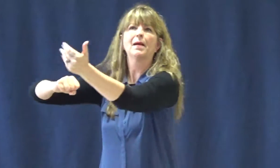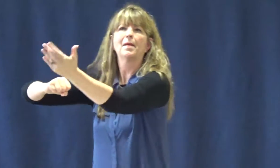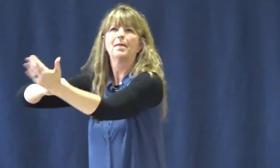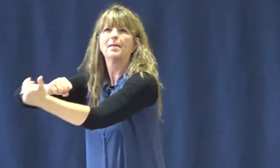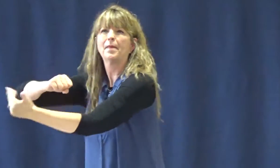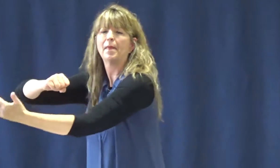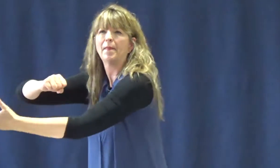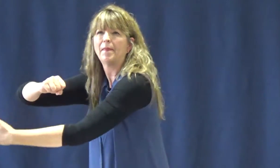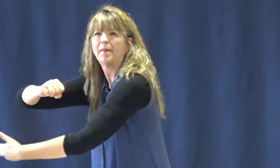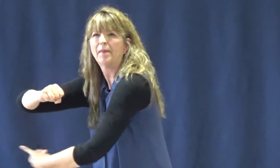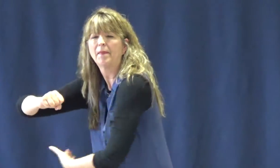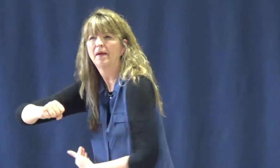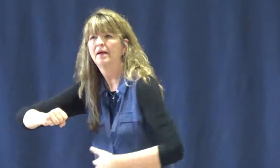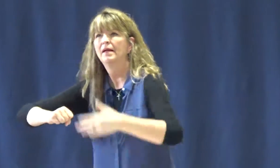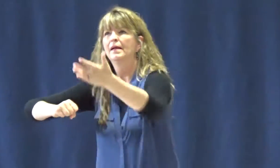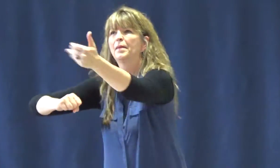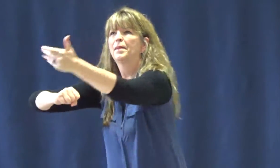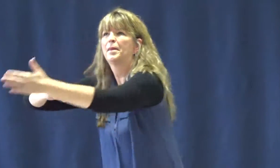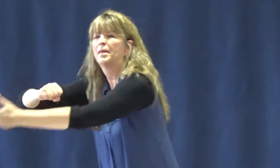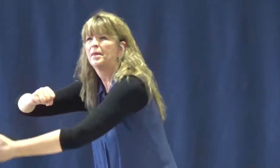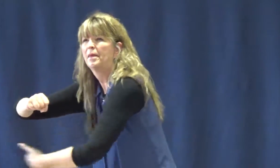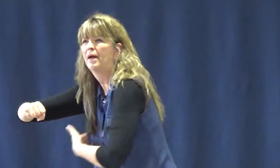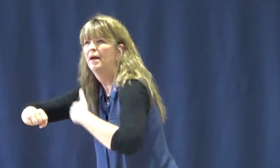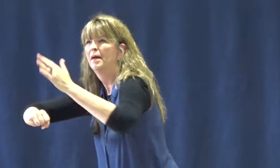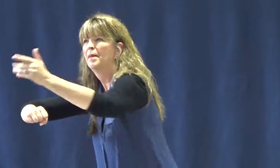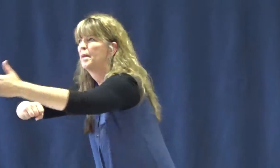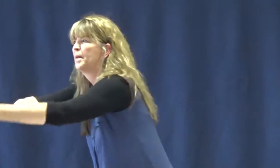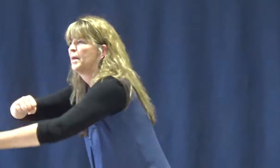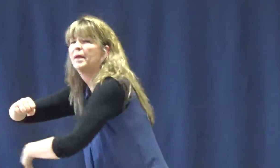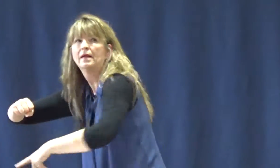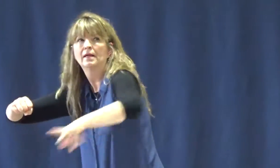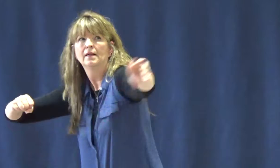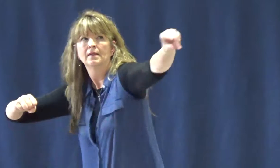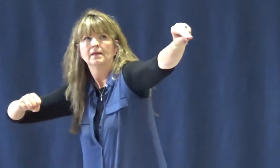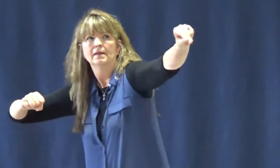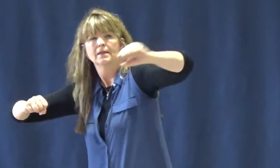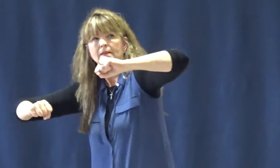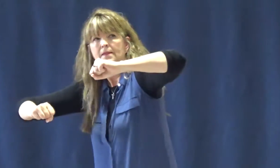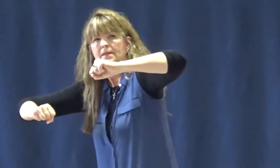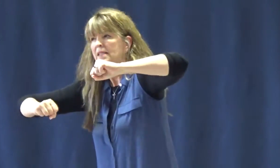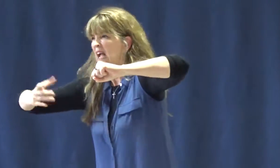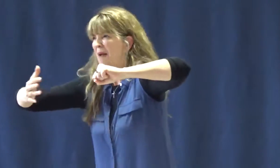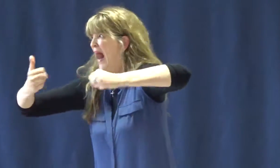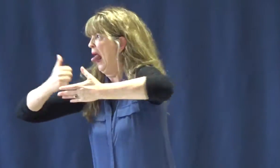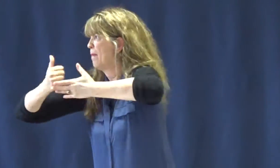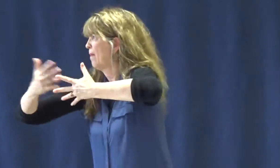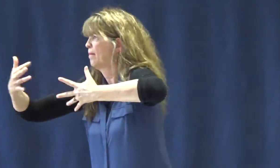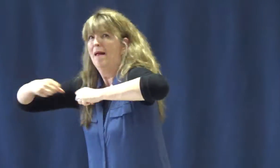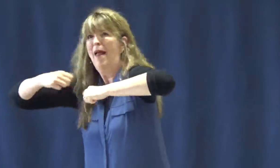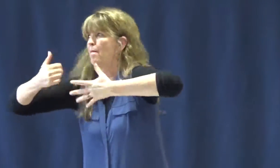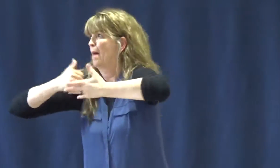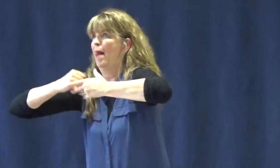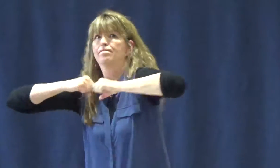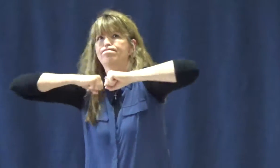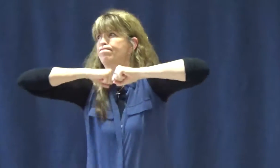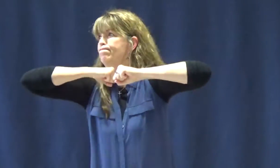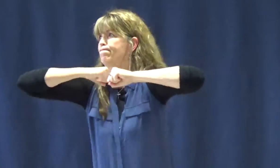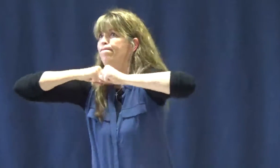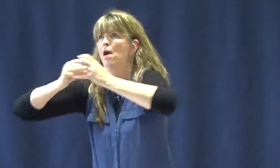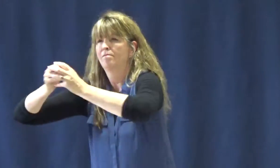you can't, come on, yeah, come on. And being welcoming of some, but resisting others. Come on, help me, block